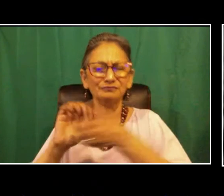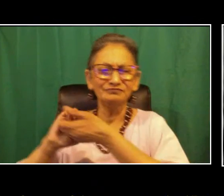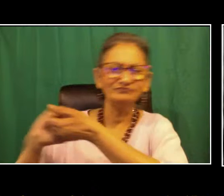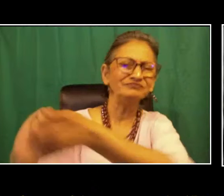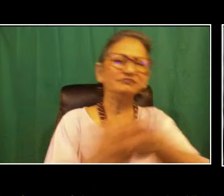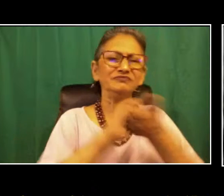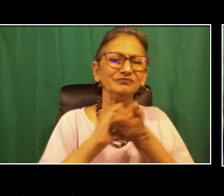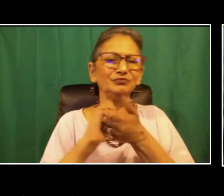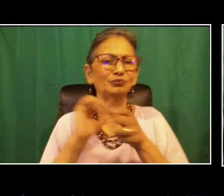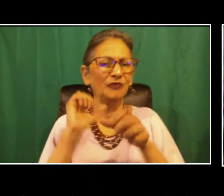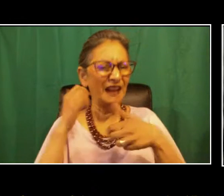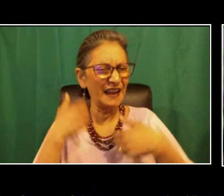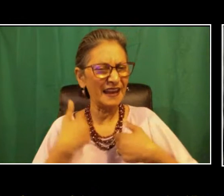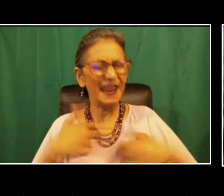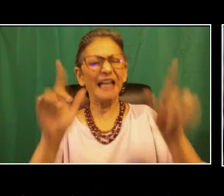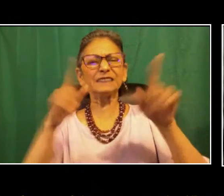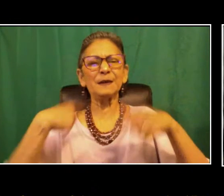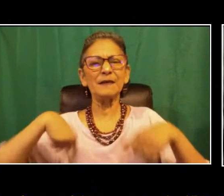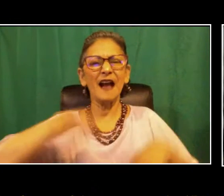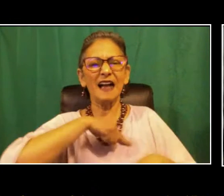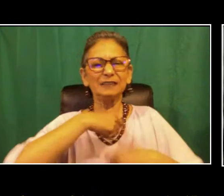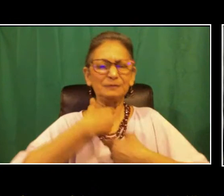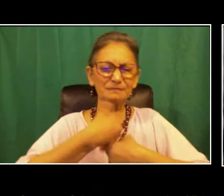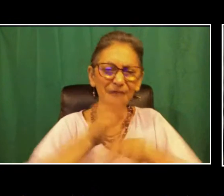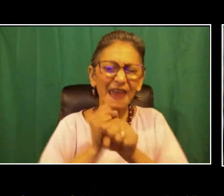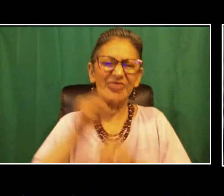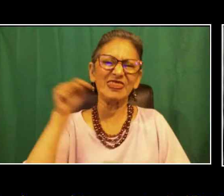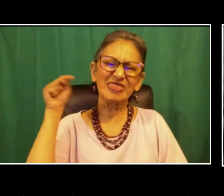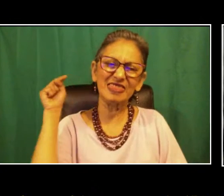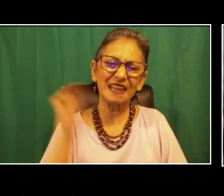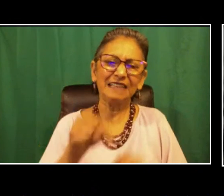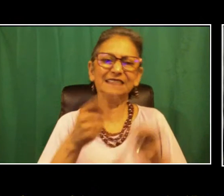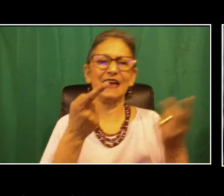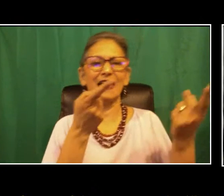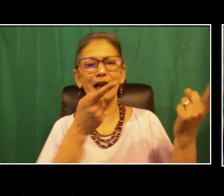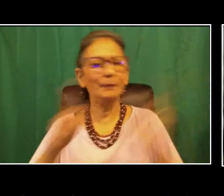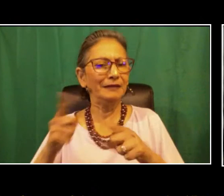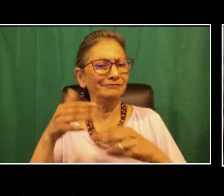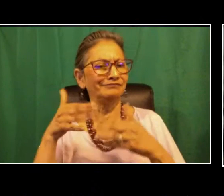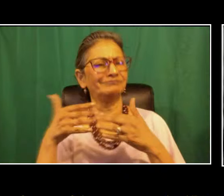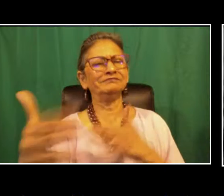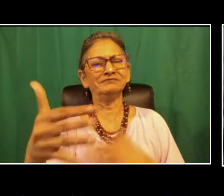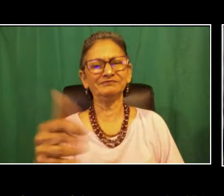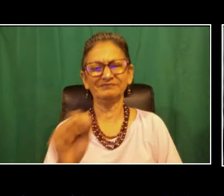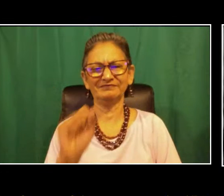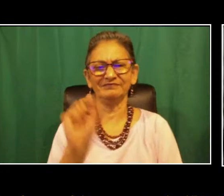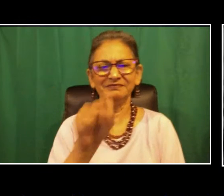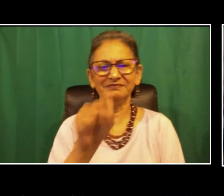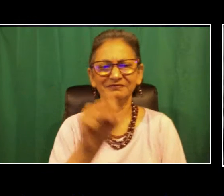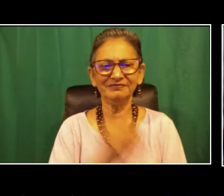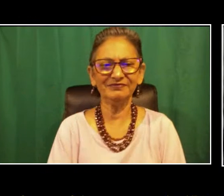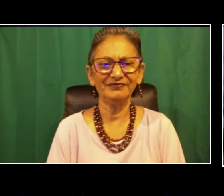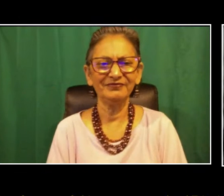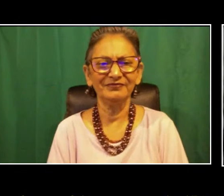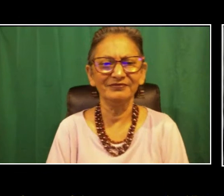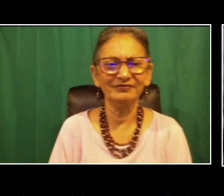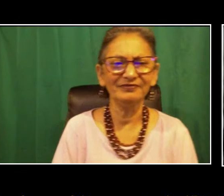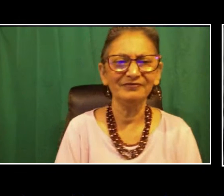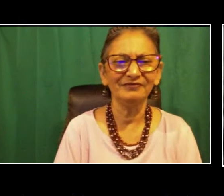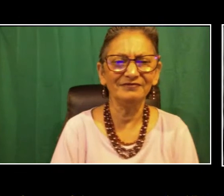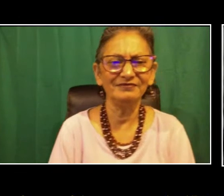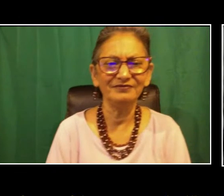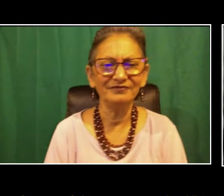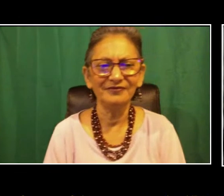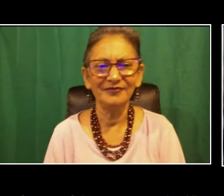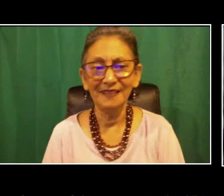involved on a committee and working with all of you, because it's important that we collaborate and work together. Let's make this